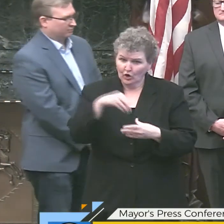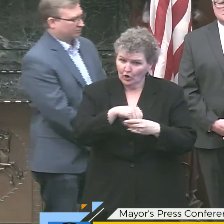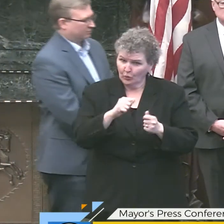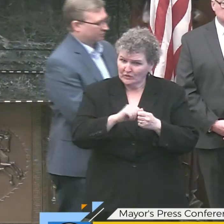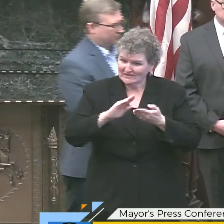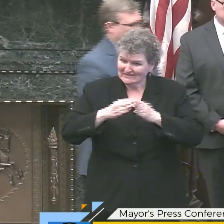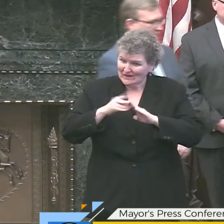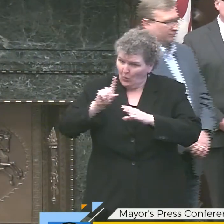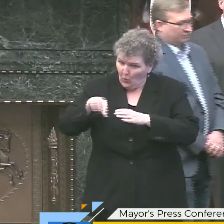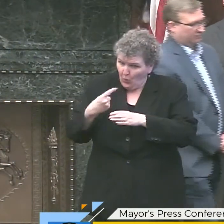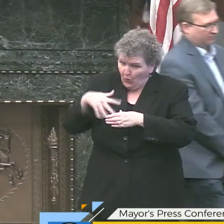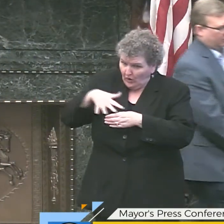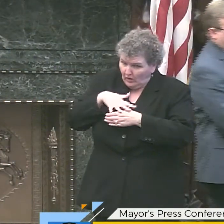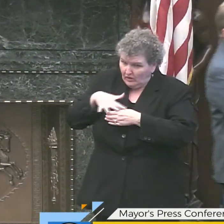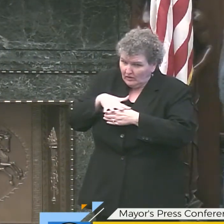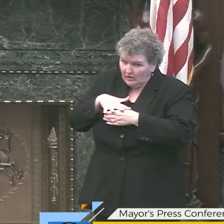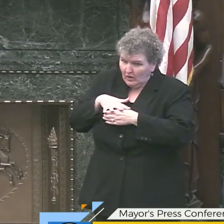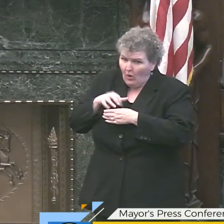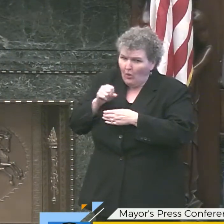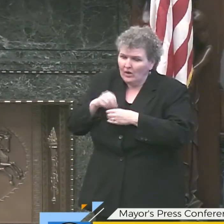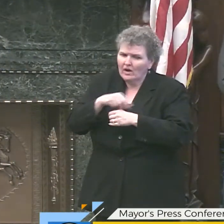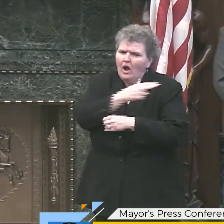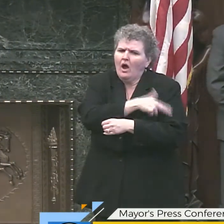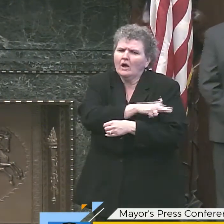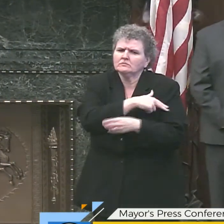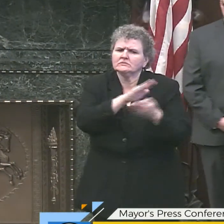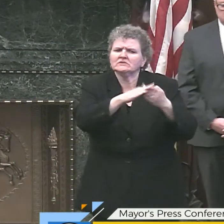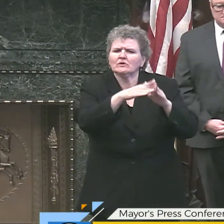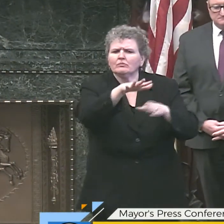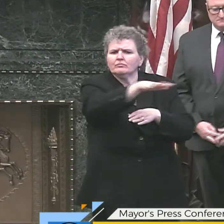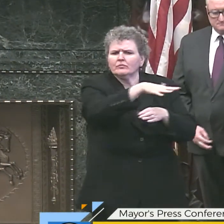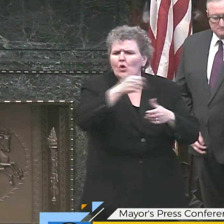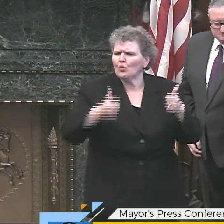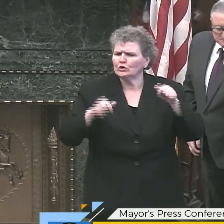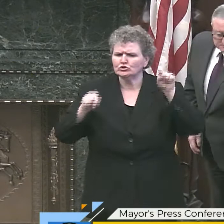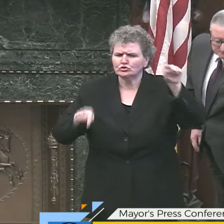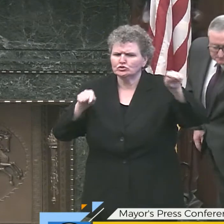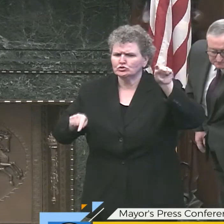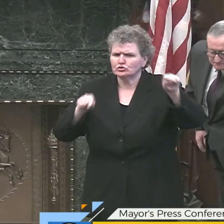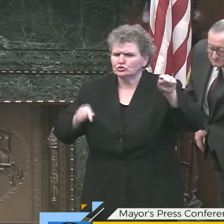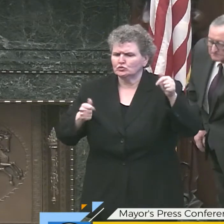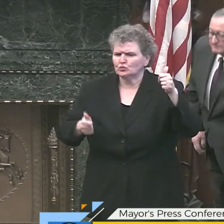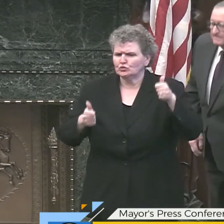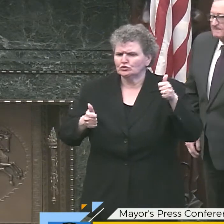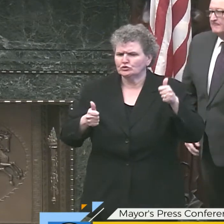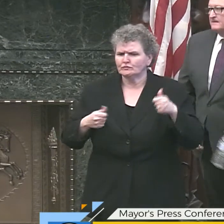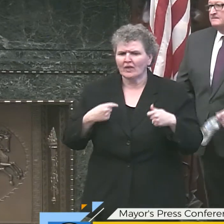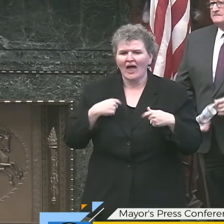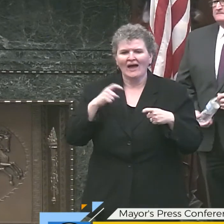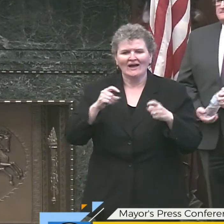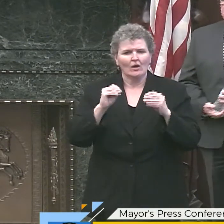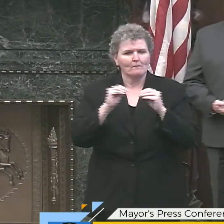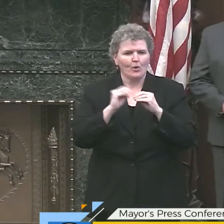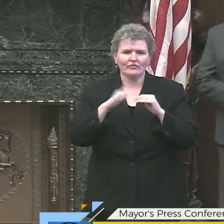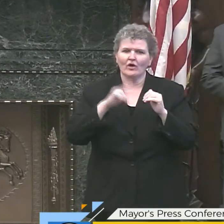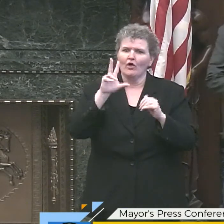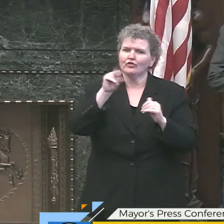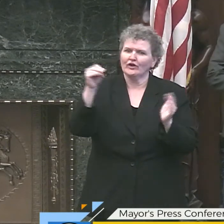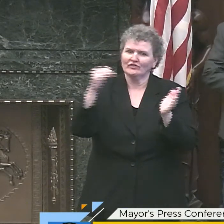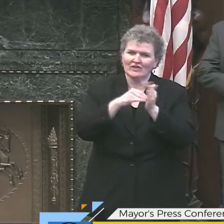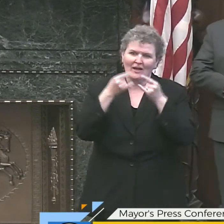that also include hospitals that are in the city? I would expect, so we're going to need more than 30,000